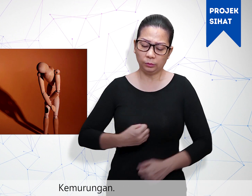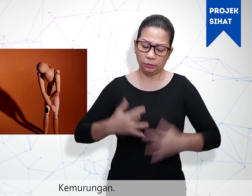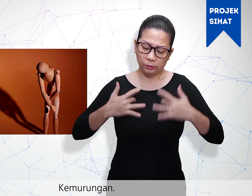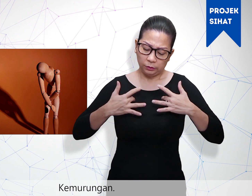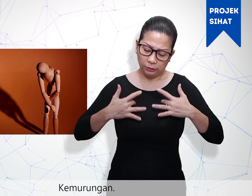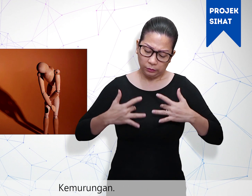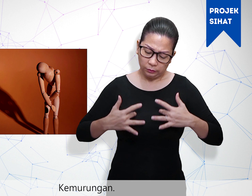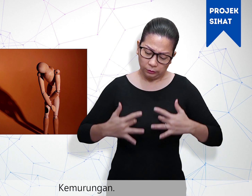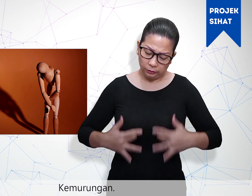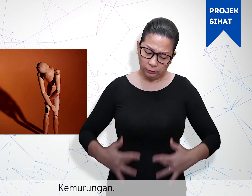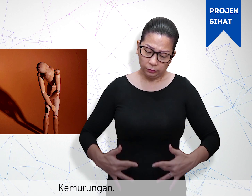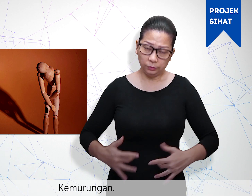depression,